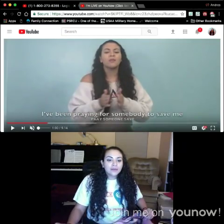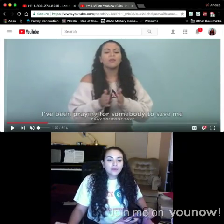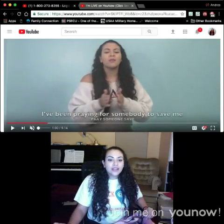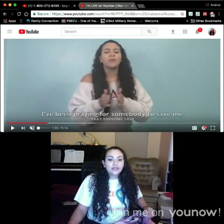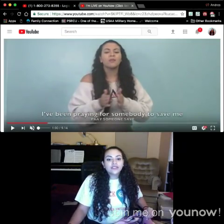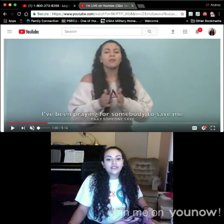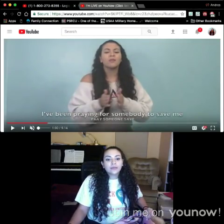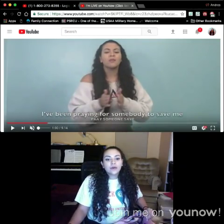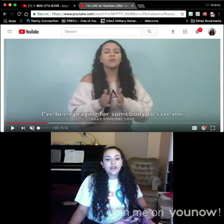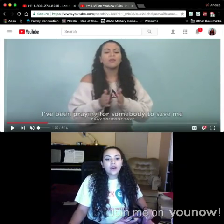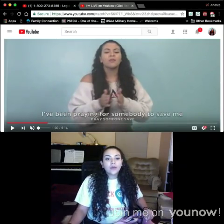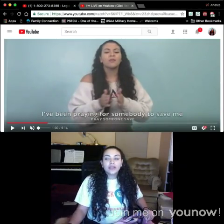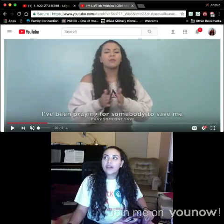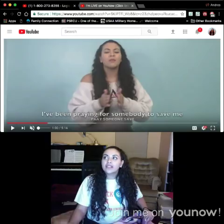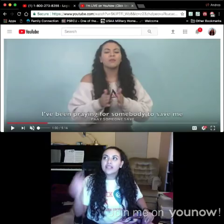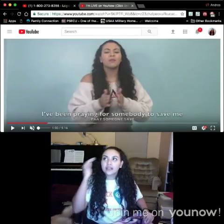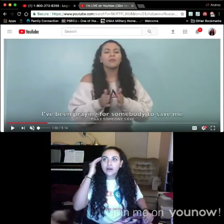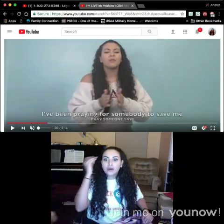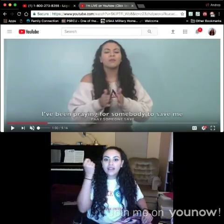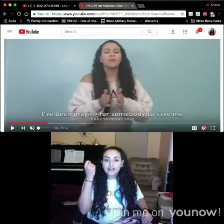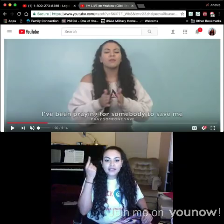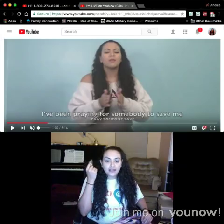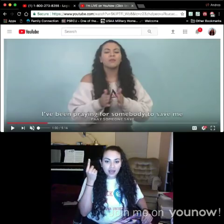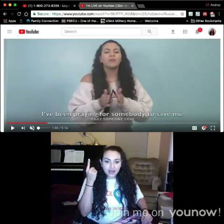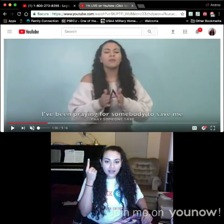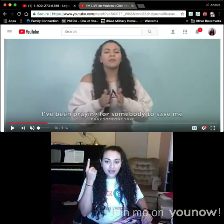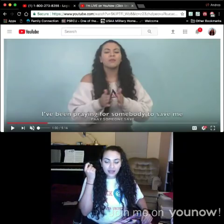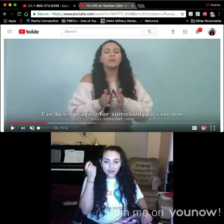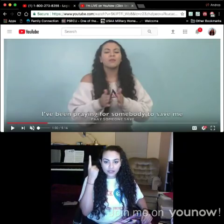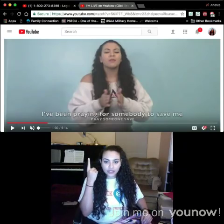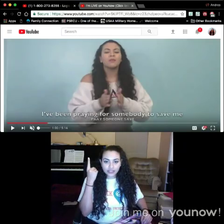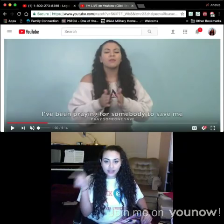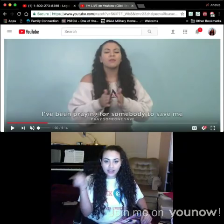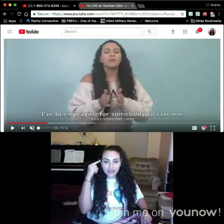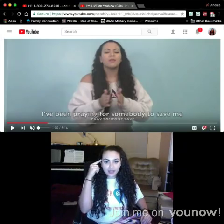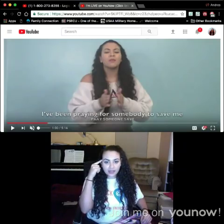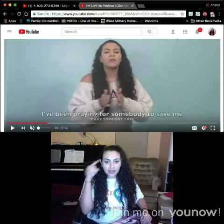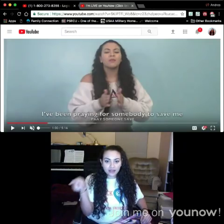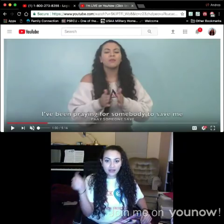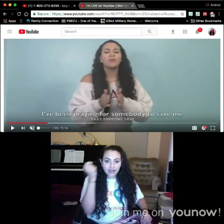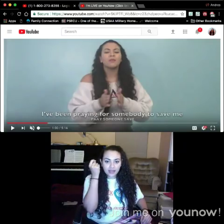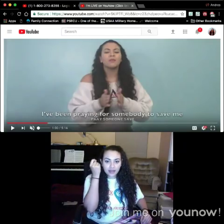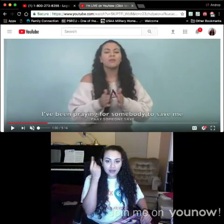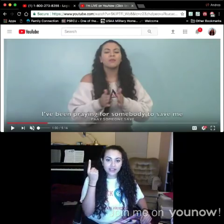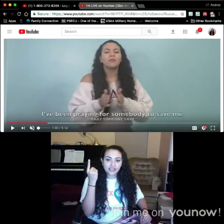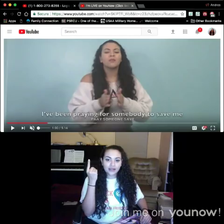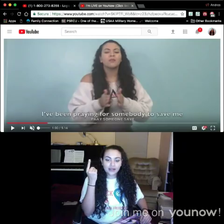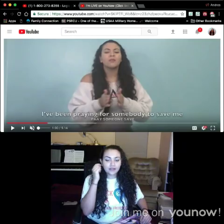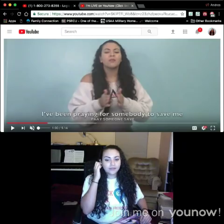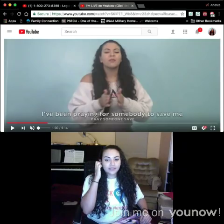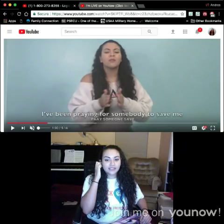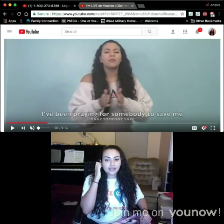I've been praying for someone. Oh, wait, no, I didn't sign no. I signed got it, like understood. They think they